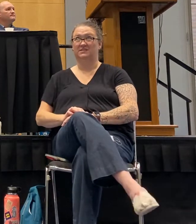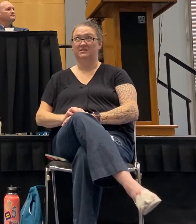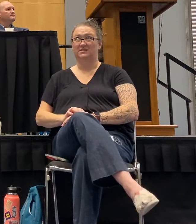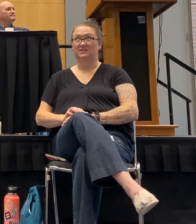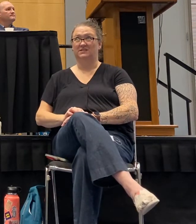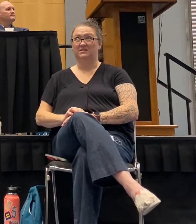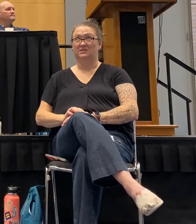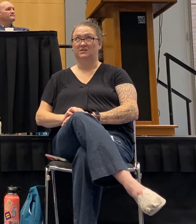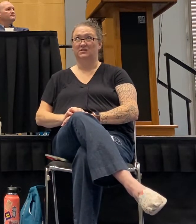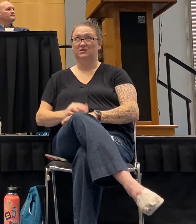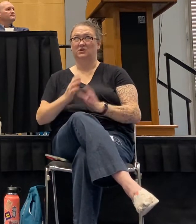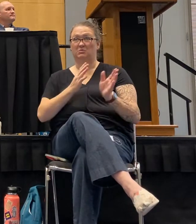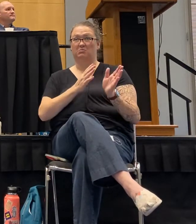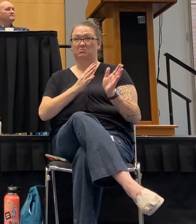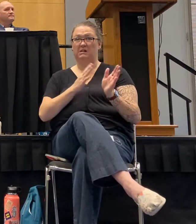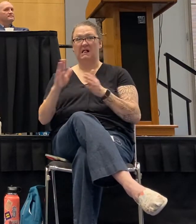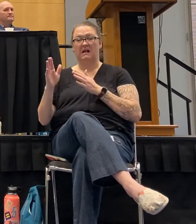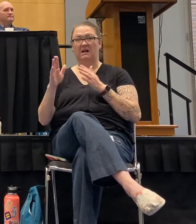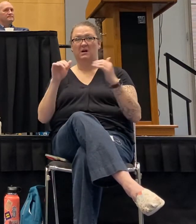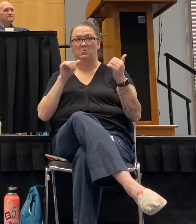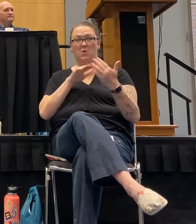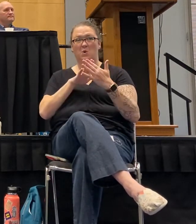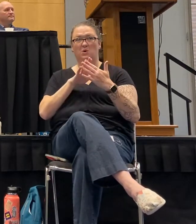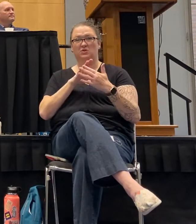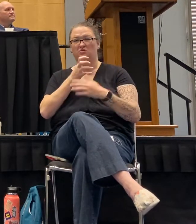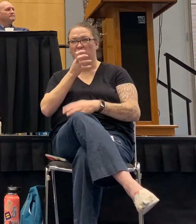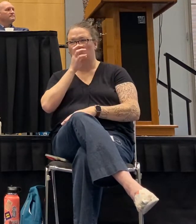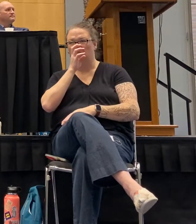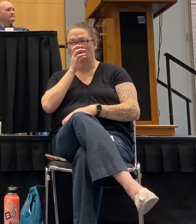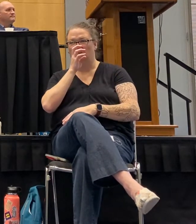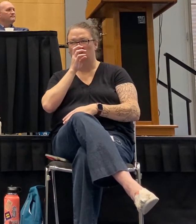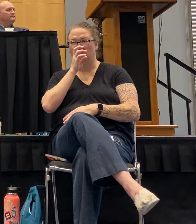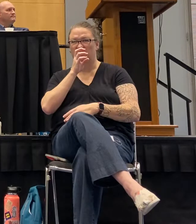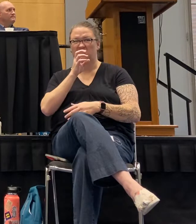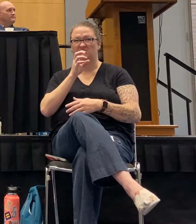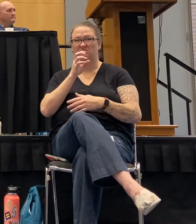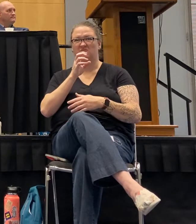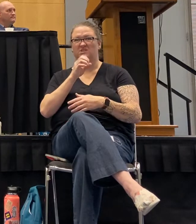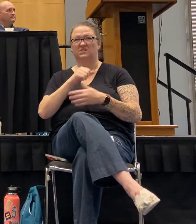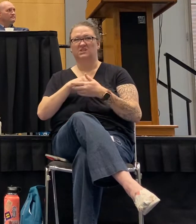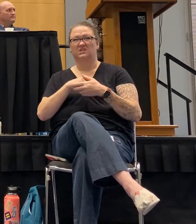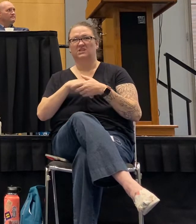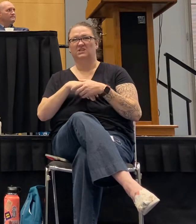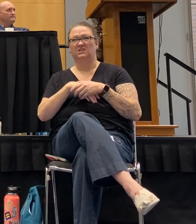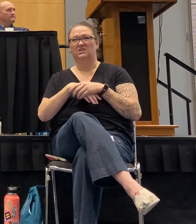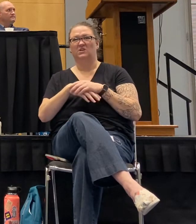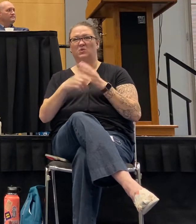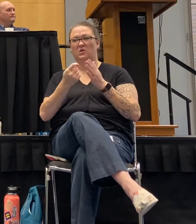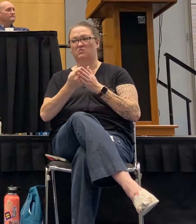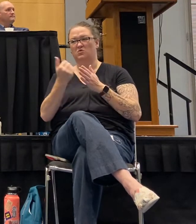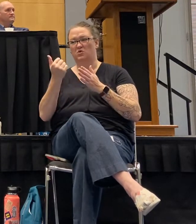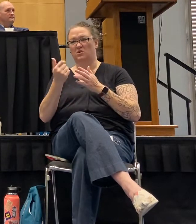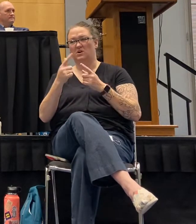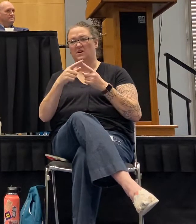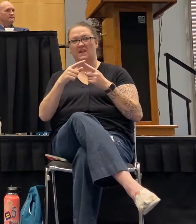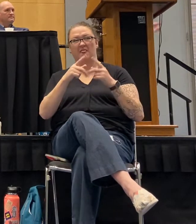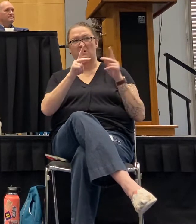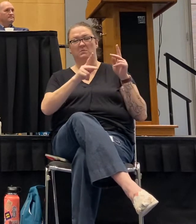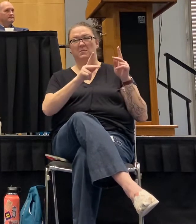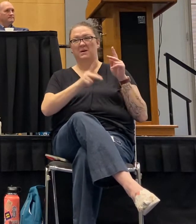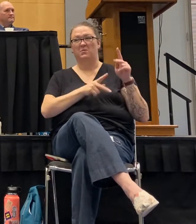and inflexible approach. We removed the ability for the PI, the principal investigator, or the faculty